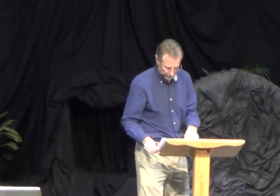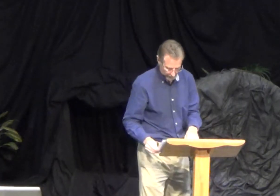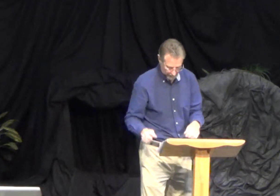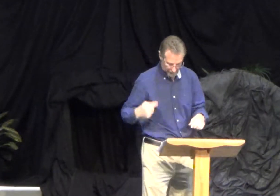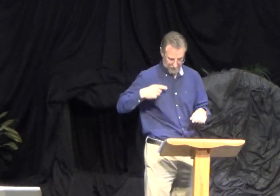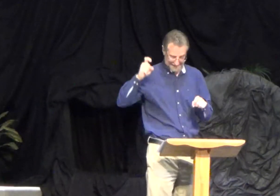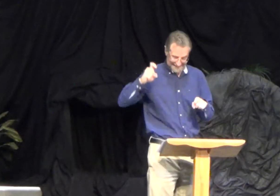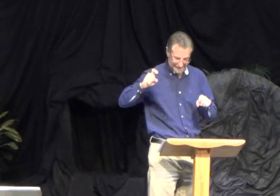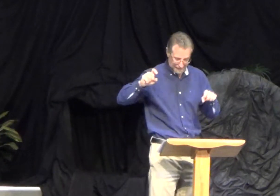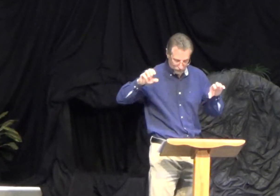good.